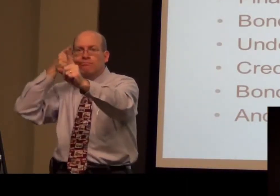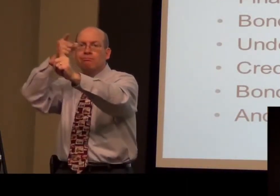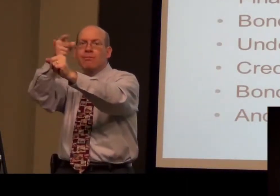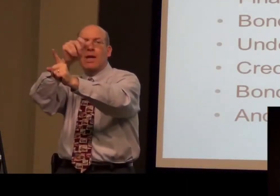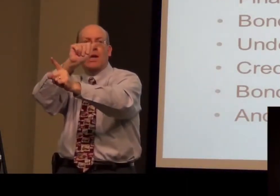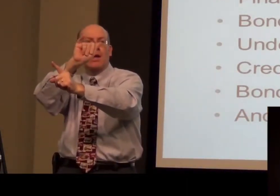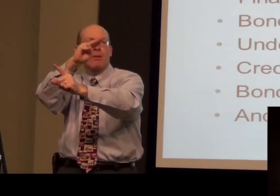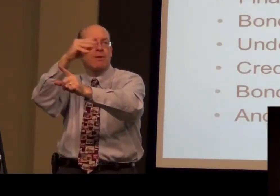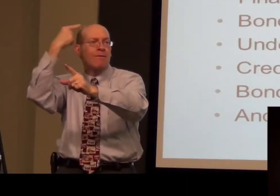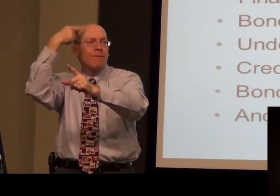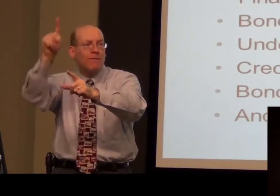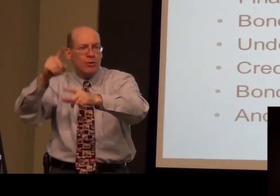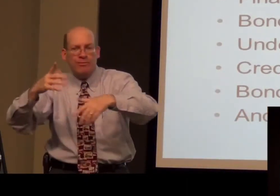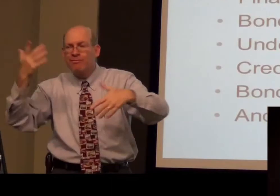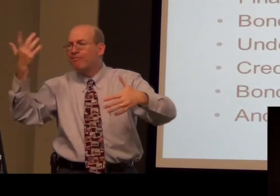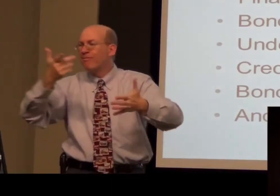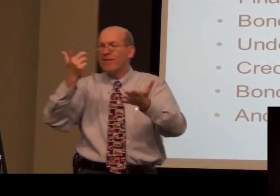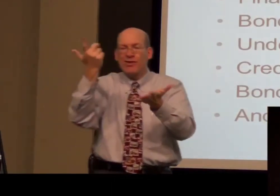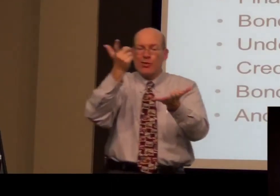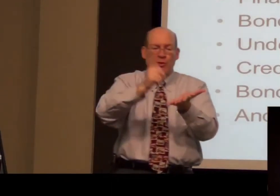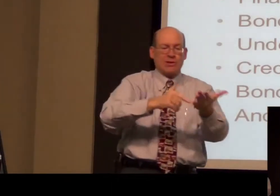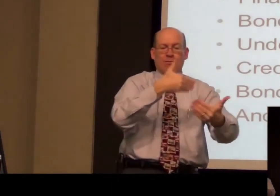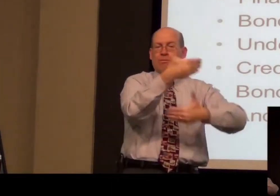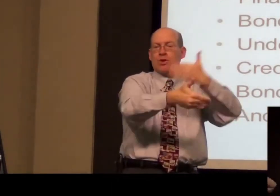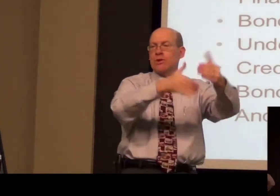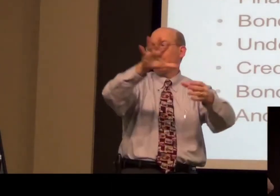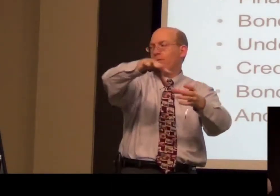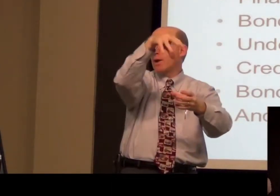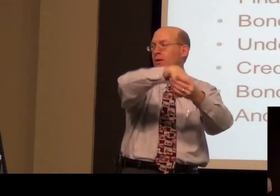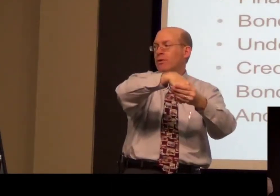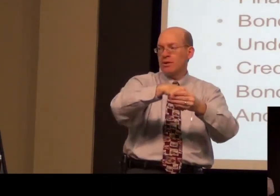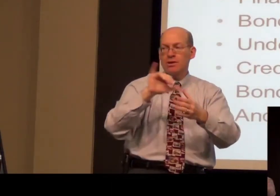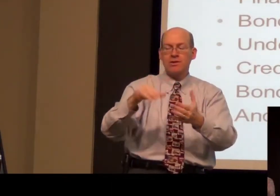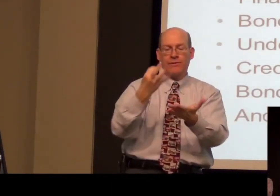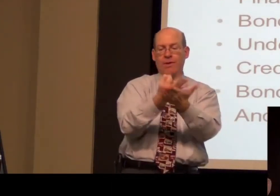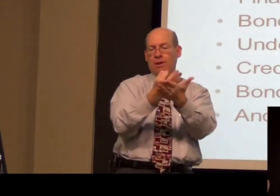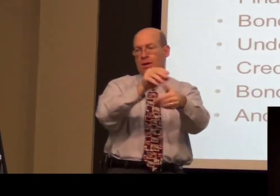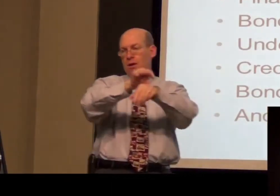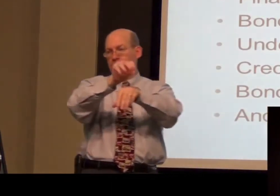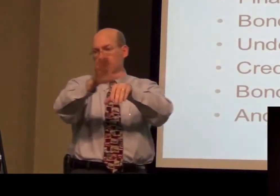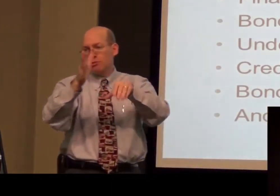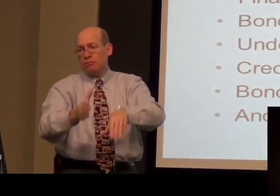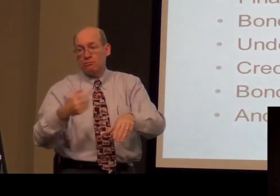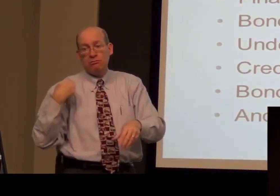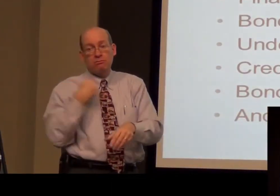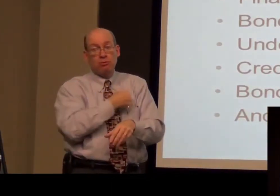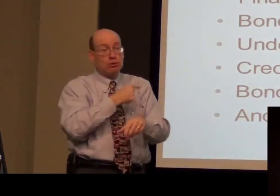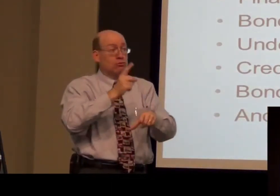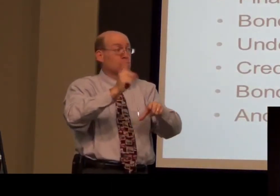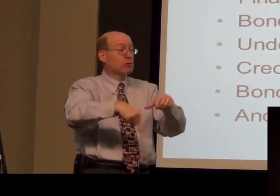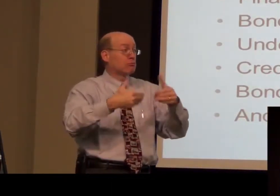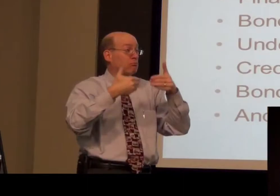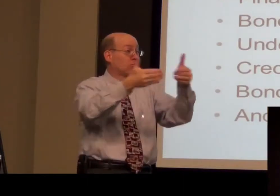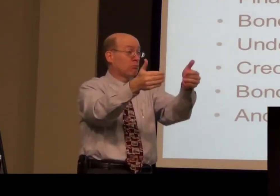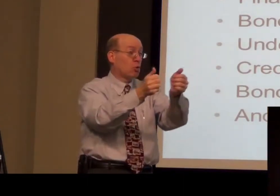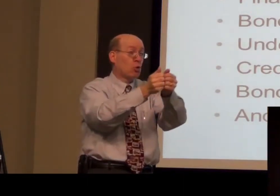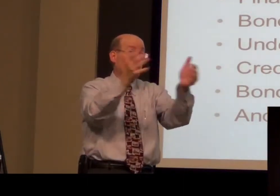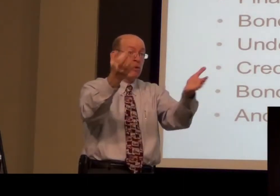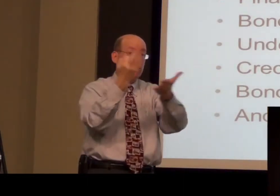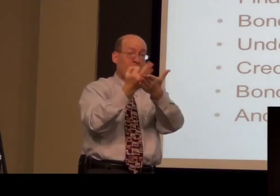the one that really walked us step by step through this process in order to be able to do all the paperwork